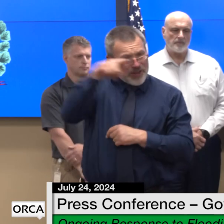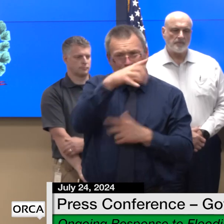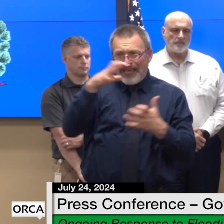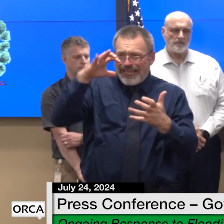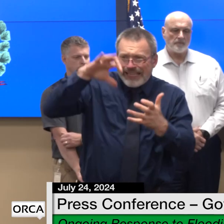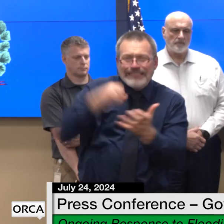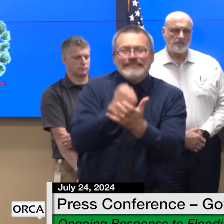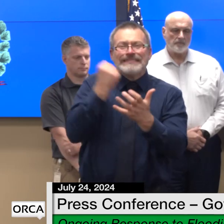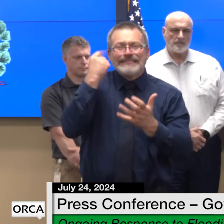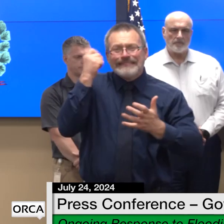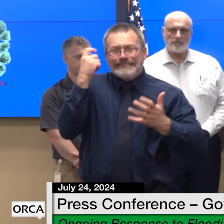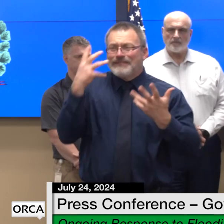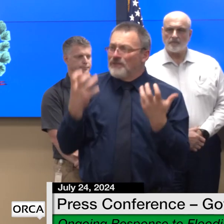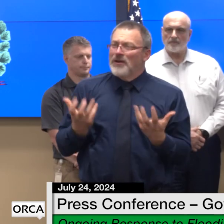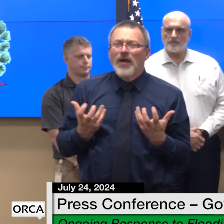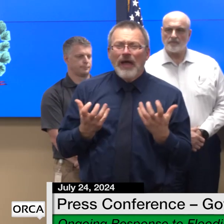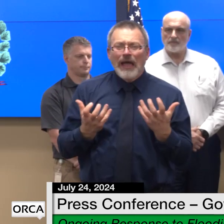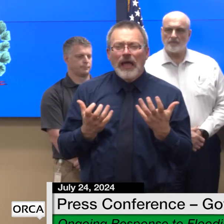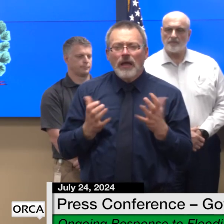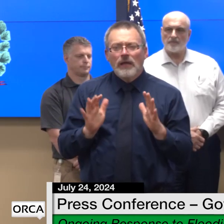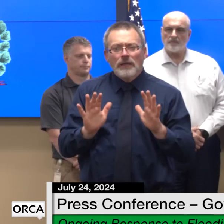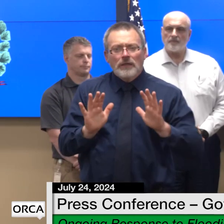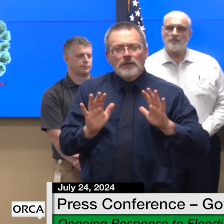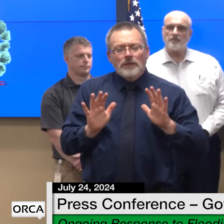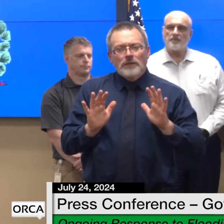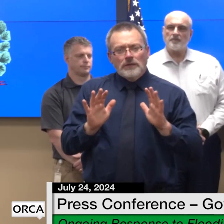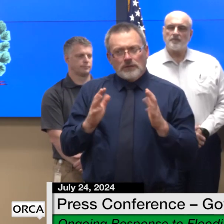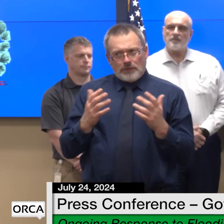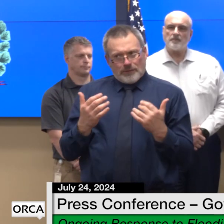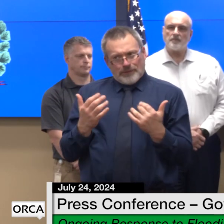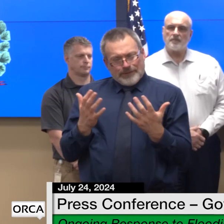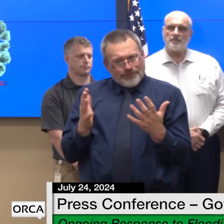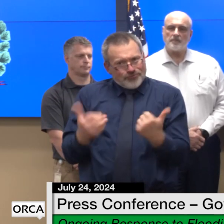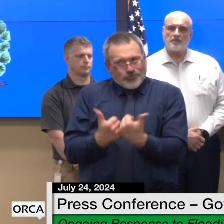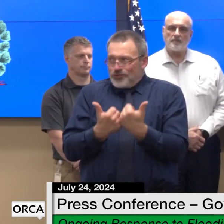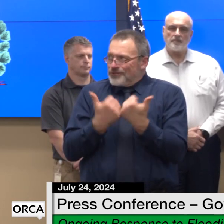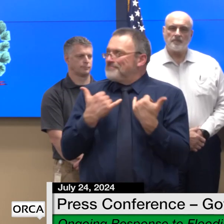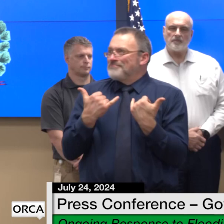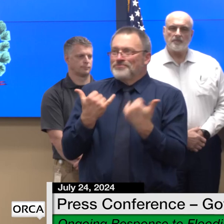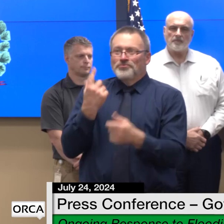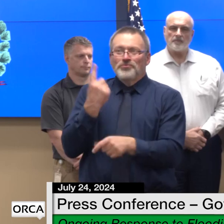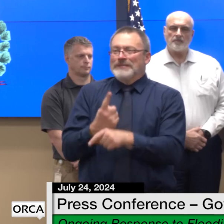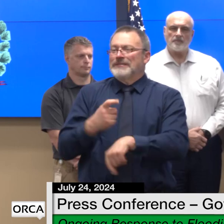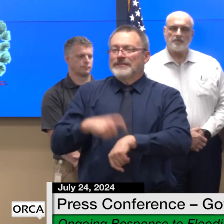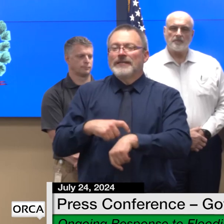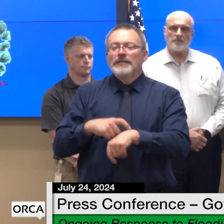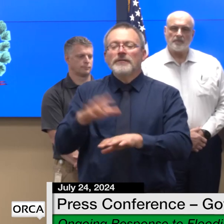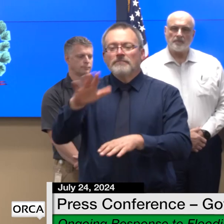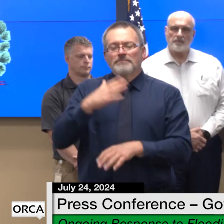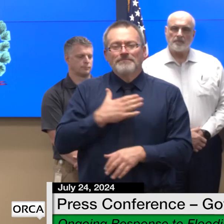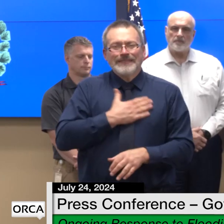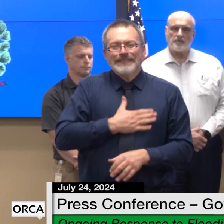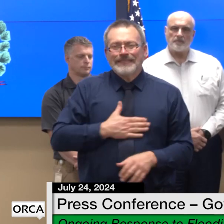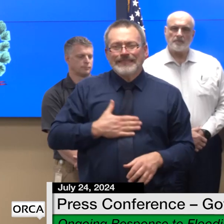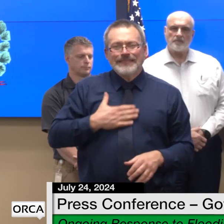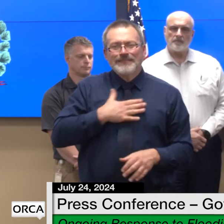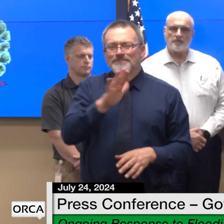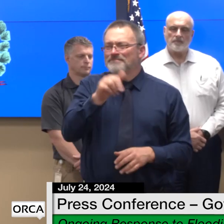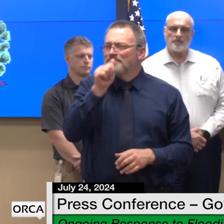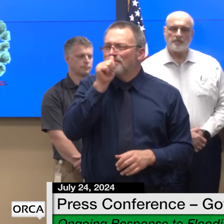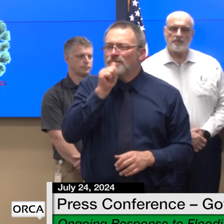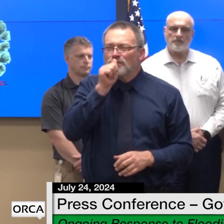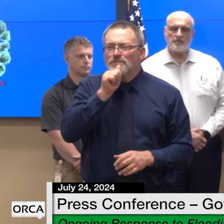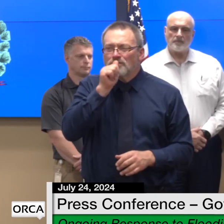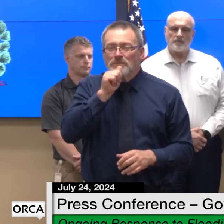beauty, especially during challenging times, but your cooperation in honoring these trail closures is vital. By respecting